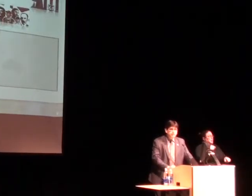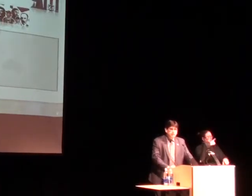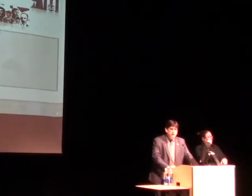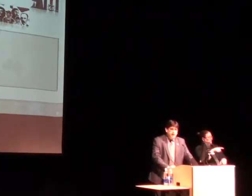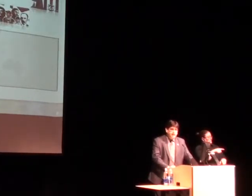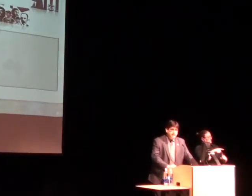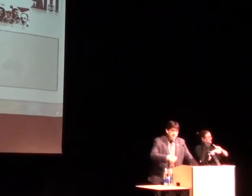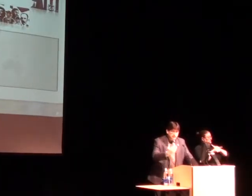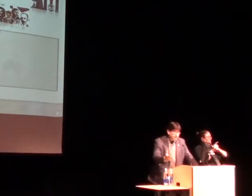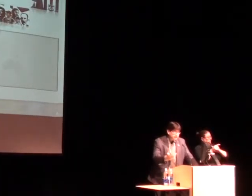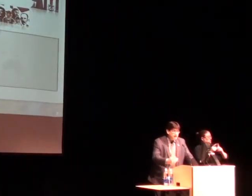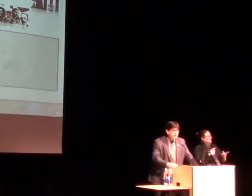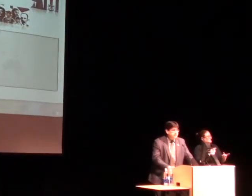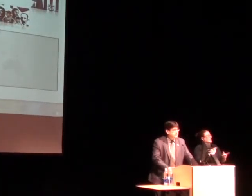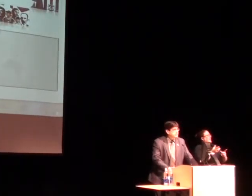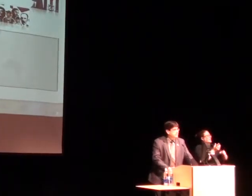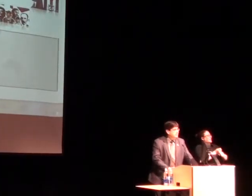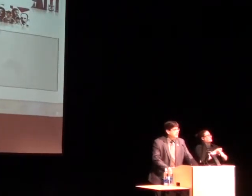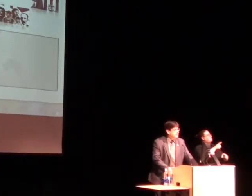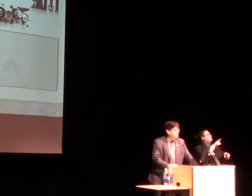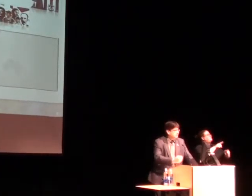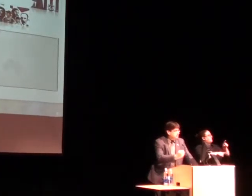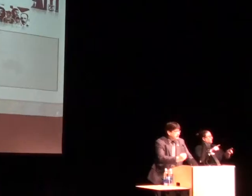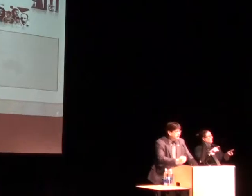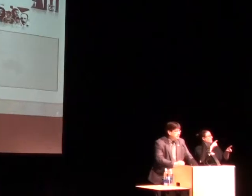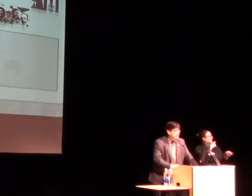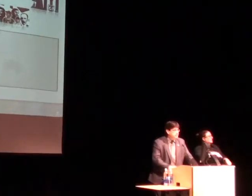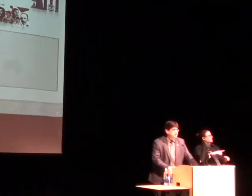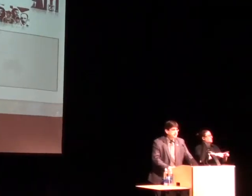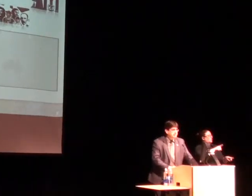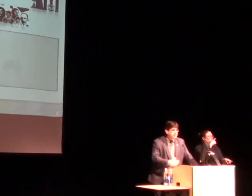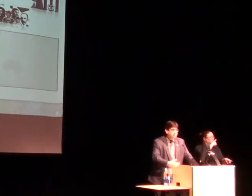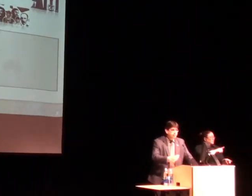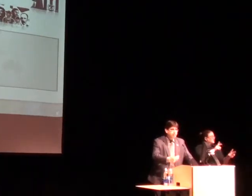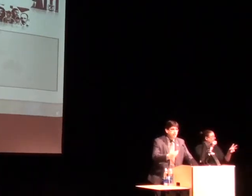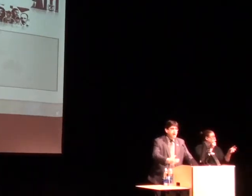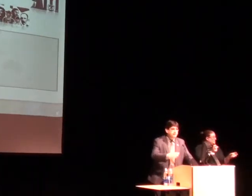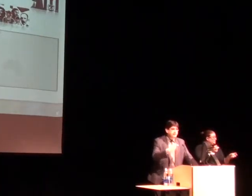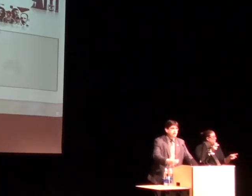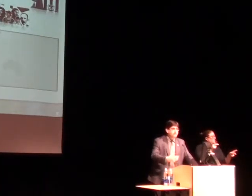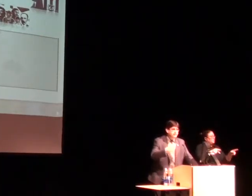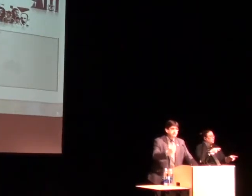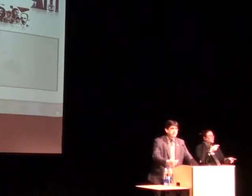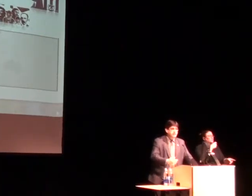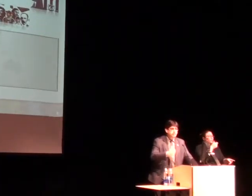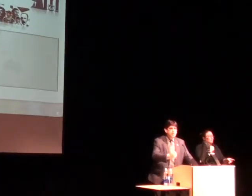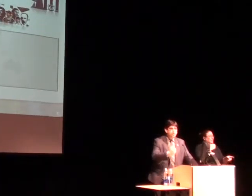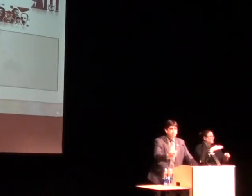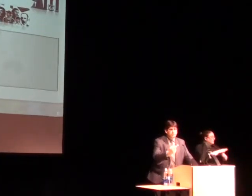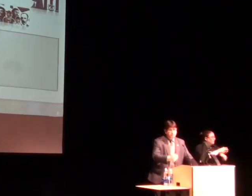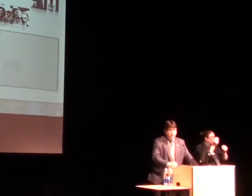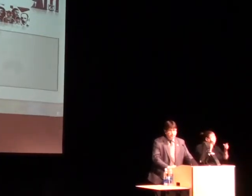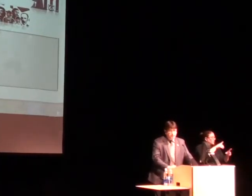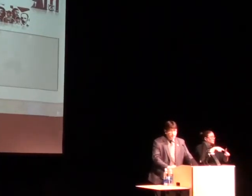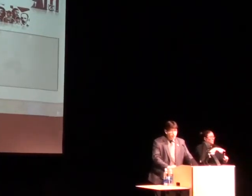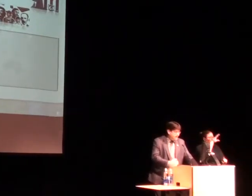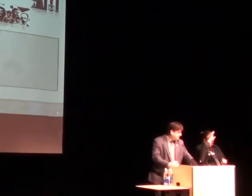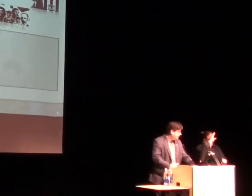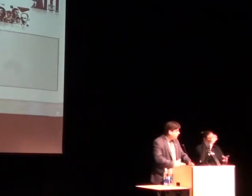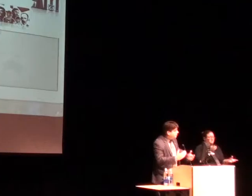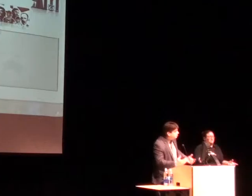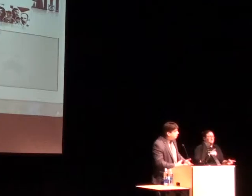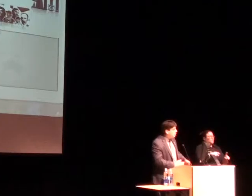question, I get different answers, but the real issue is that people don't have enough information about Cuba.